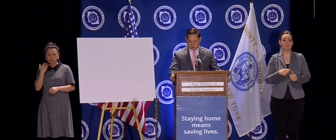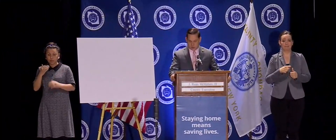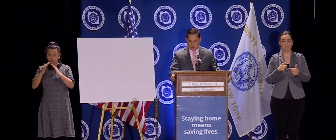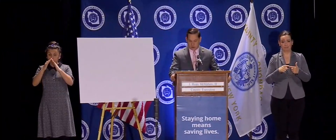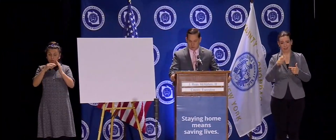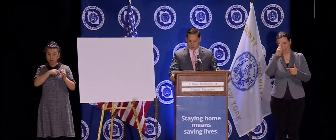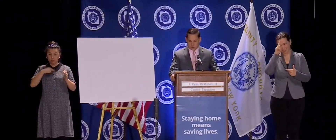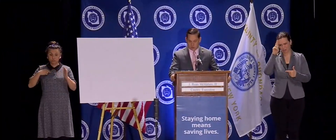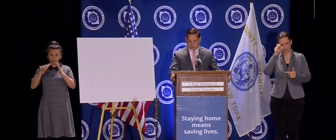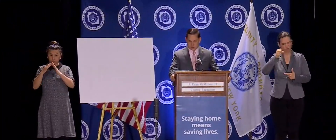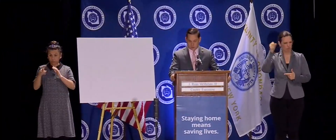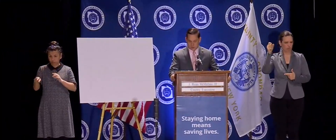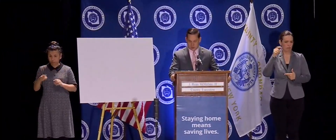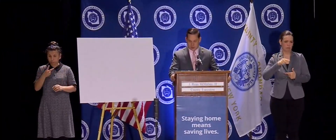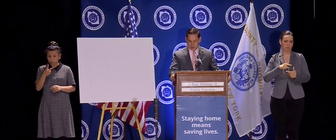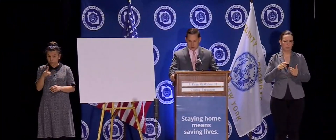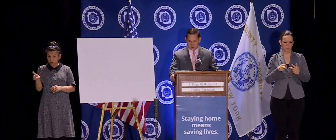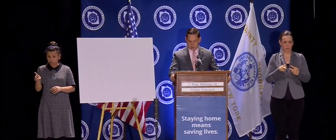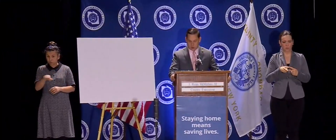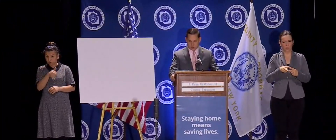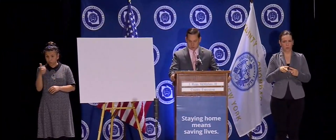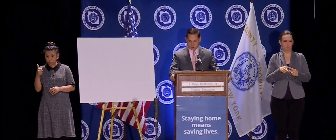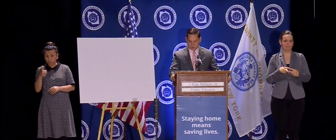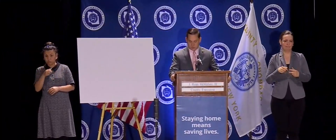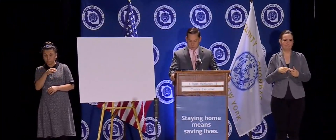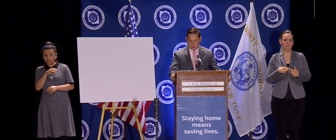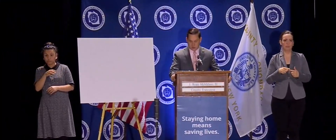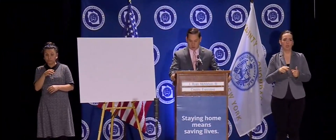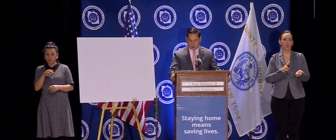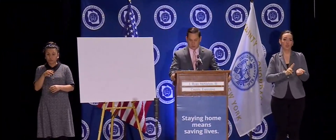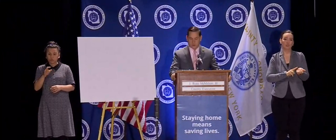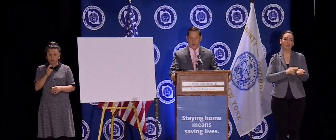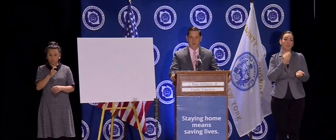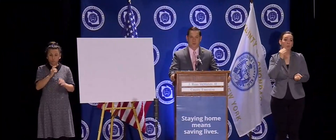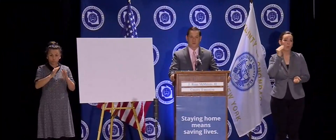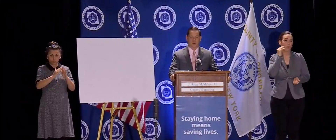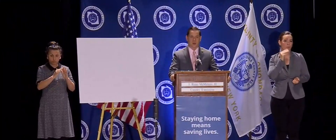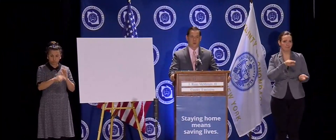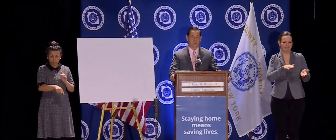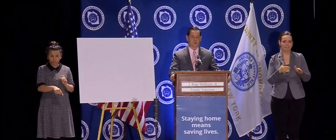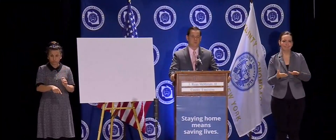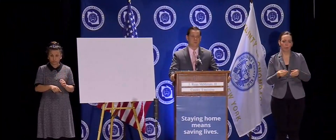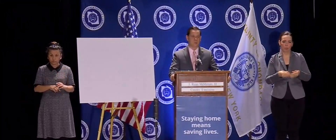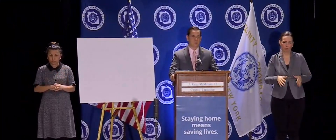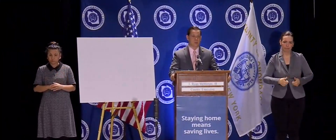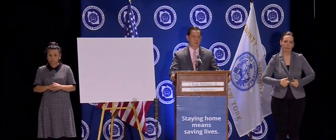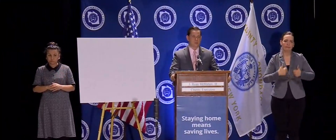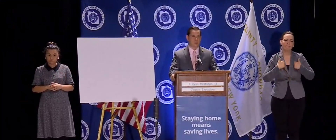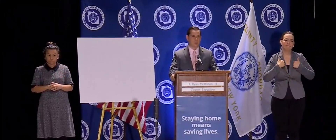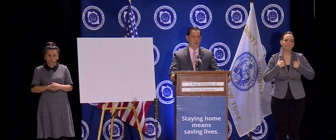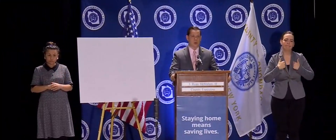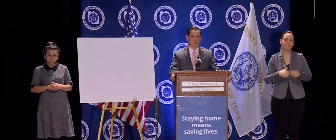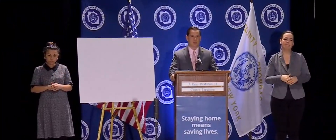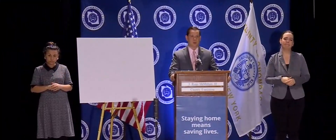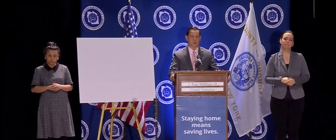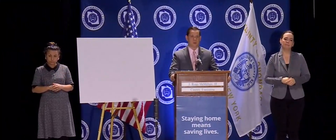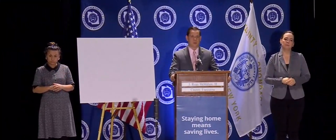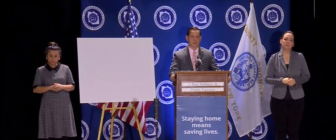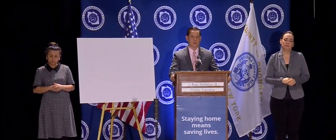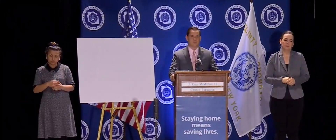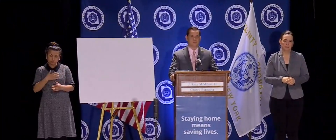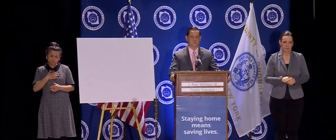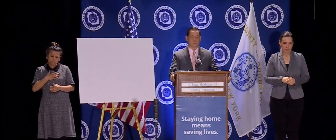lost two more individuals in nursing homes over the last 24 hours. So I want